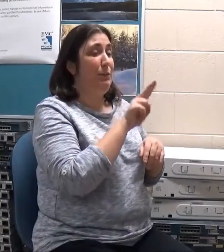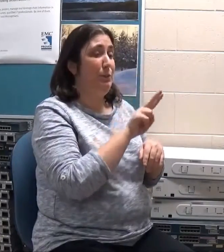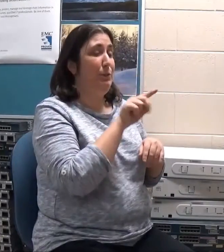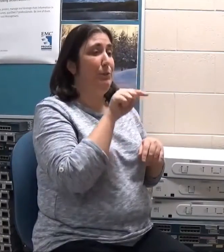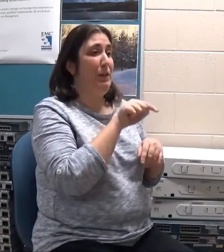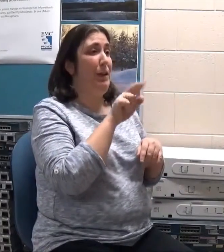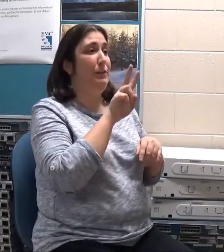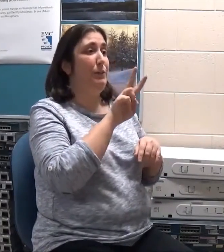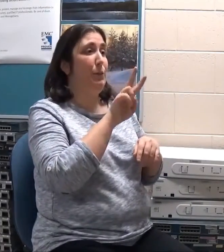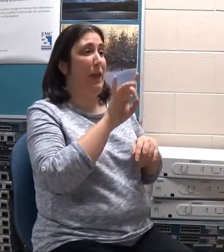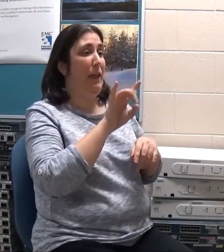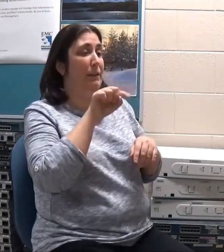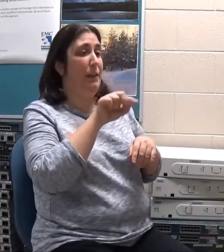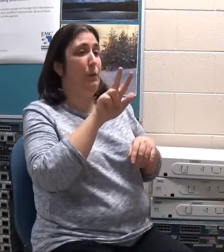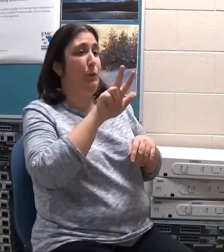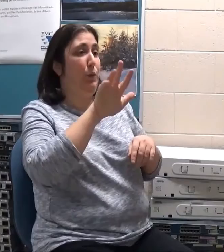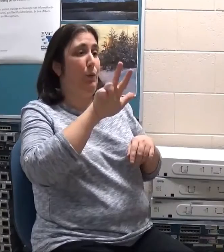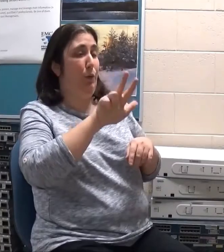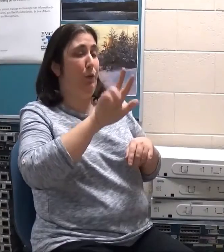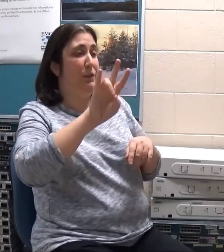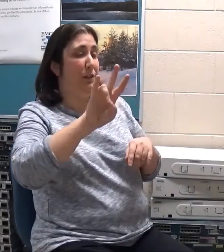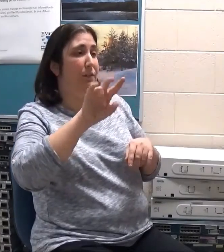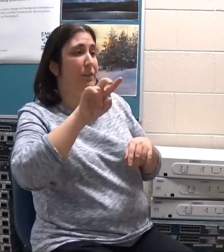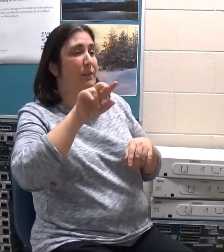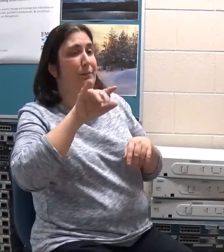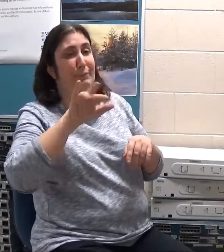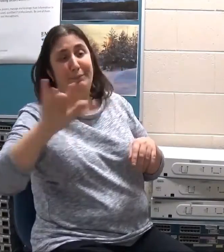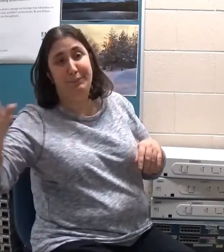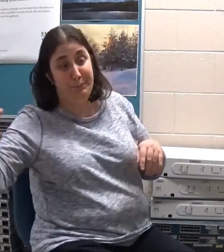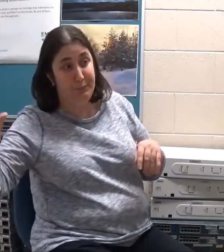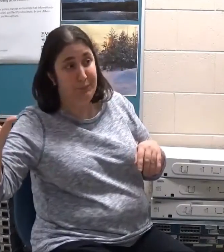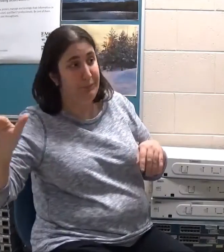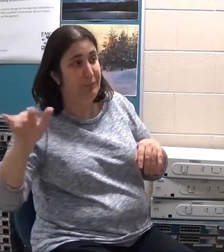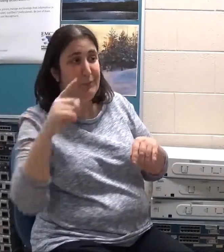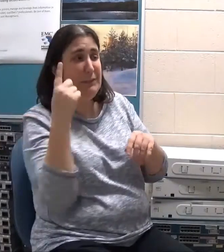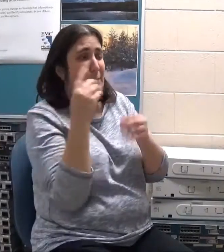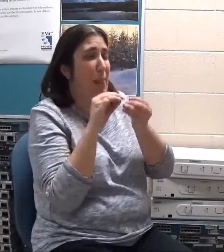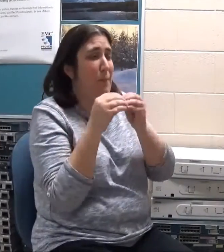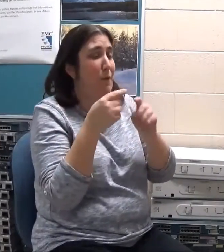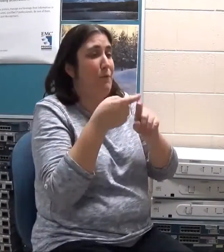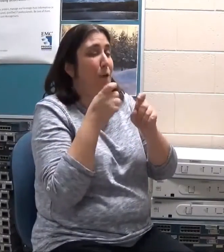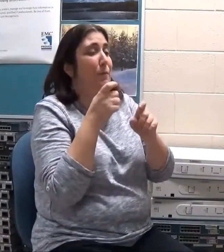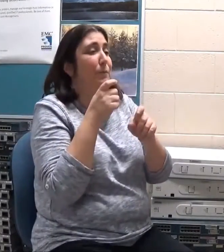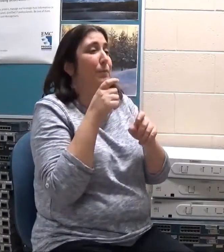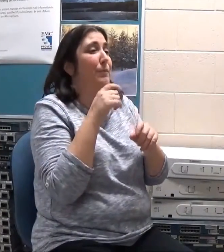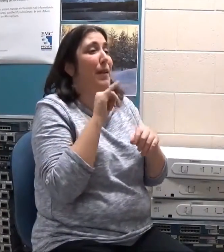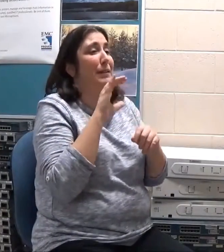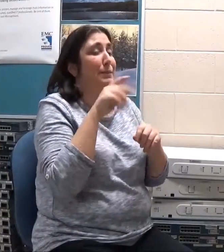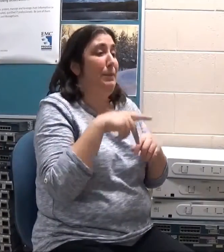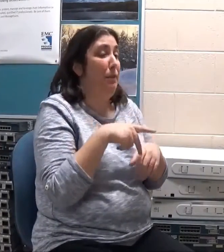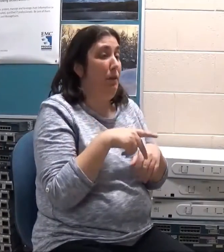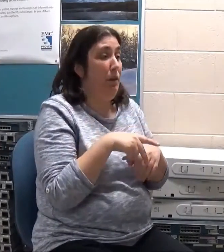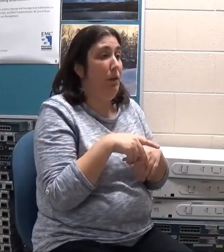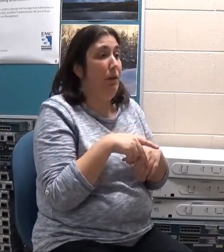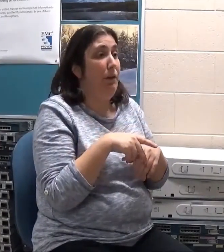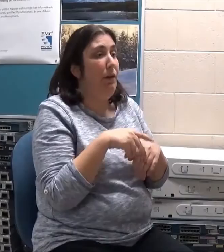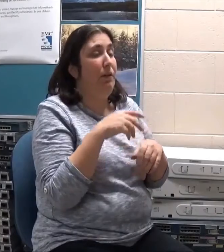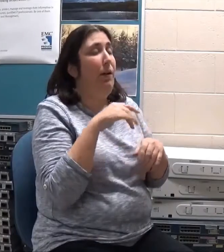172.28.237. And we're going to get something, some number from DHCP. This is going to be set via DHCP.